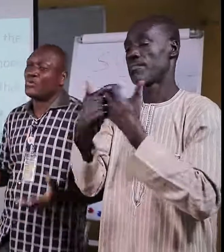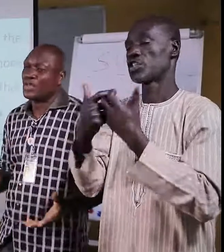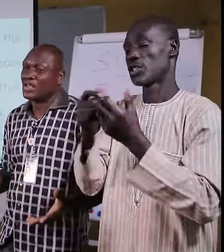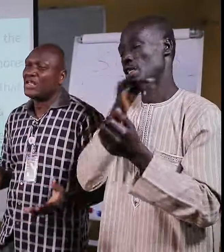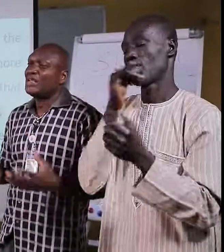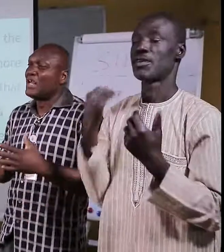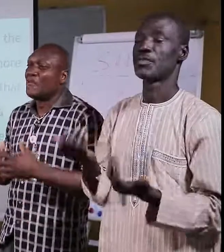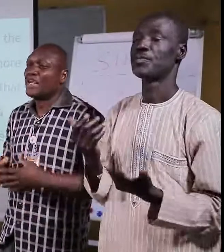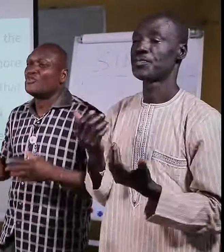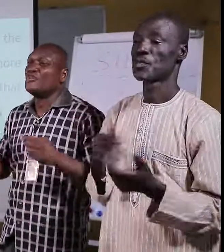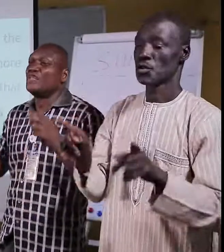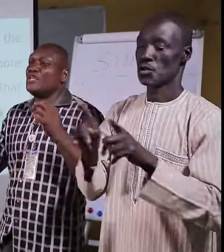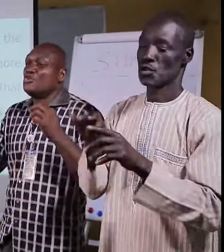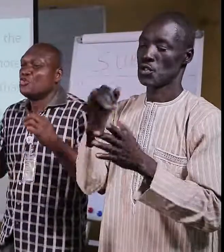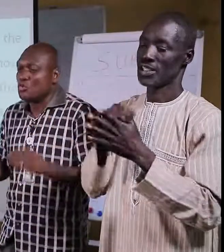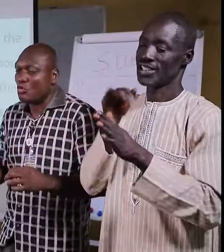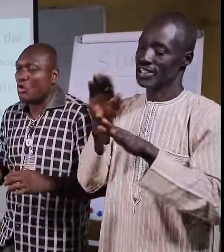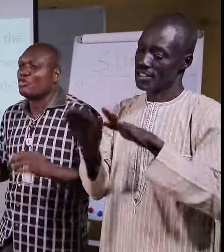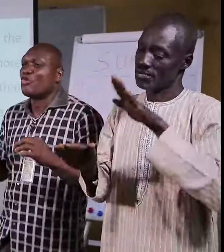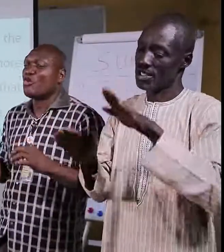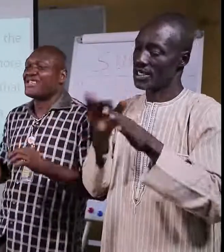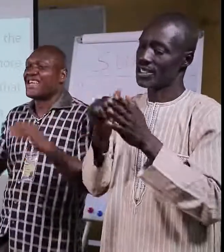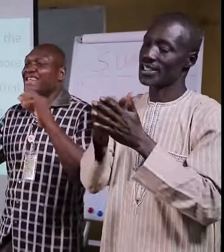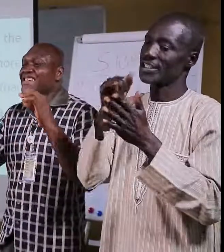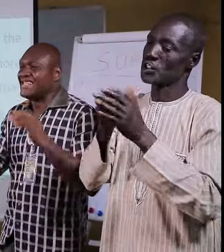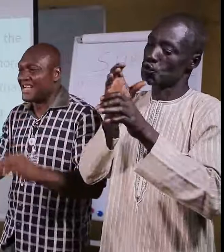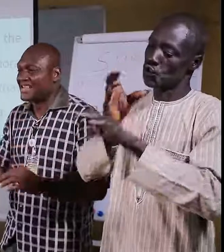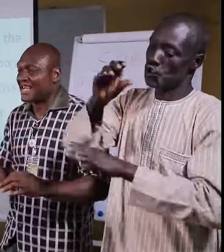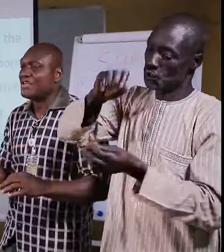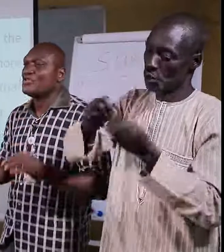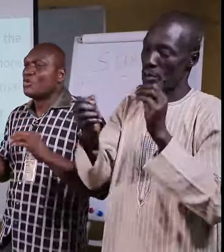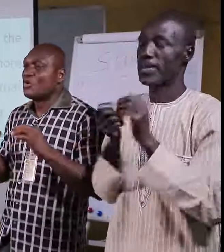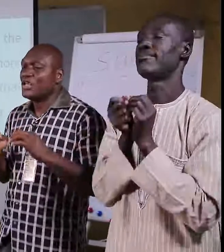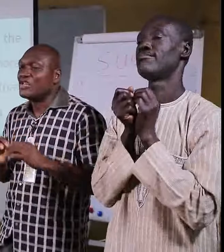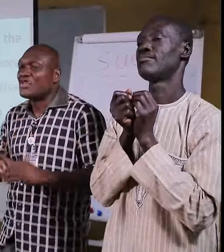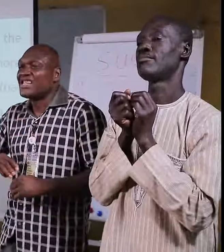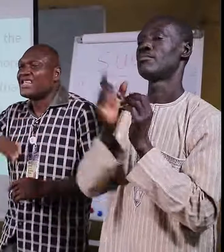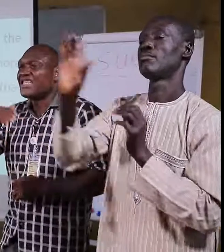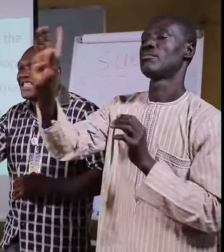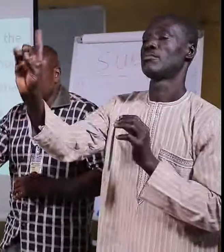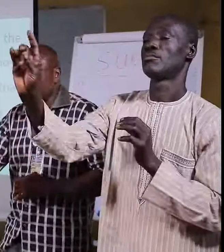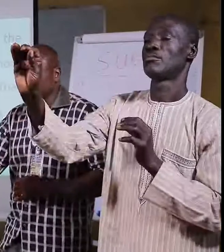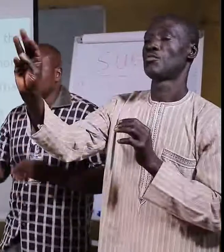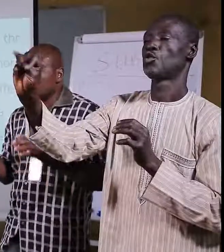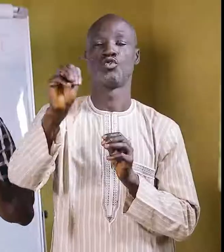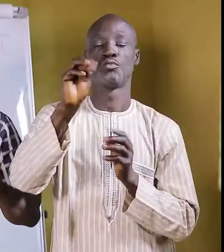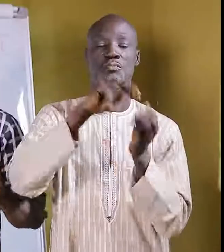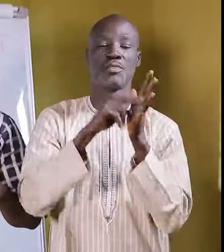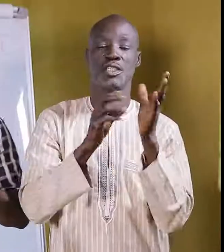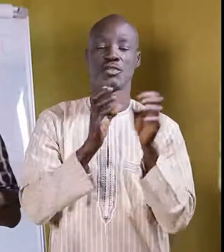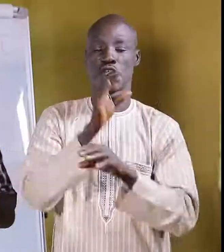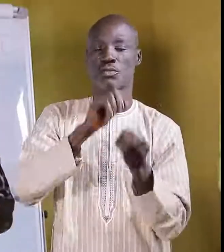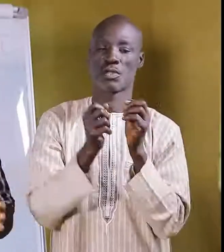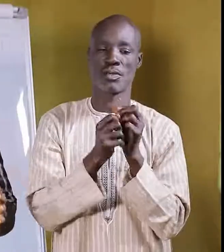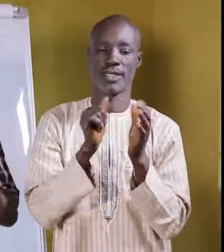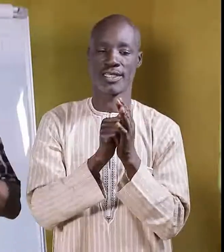be adequate. Thereby, it will be doom, or it will cause a disaster. So he suggested checks, that population